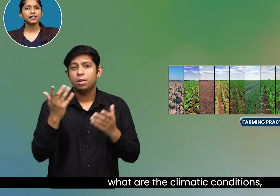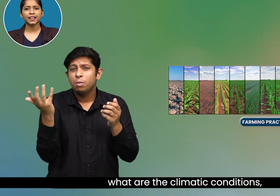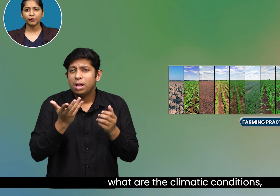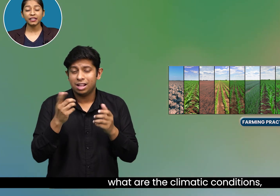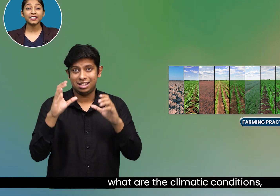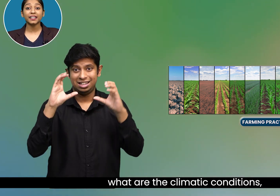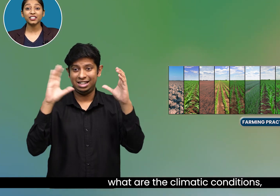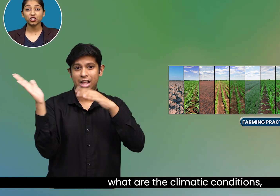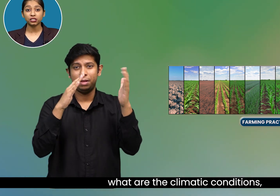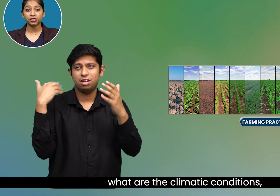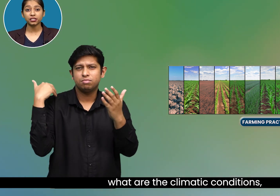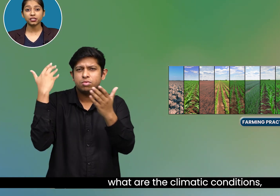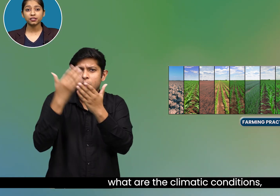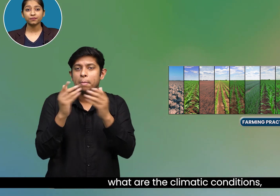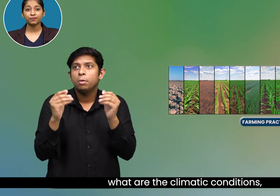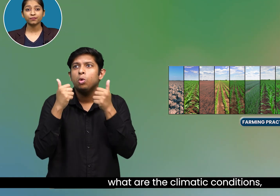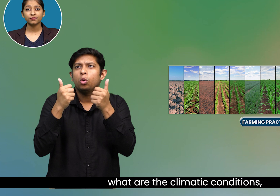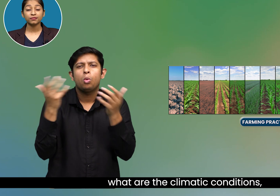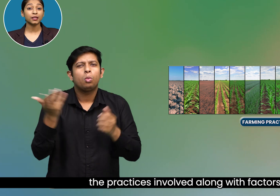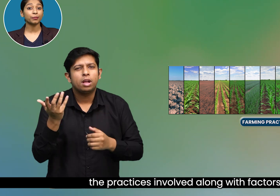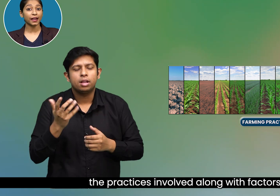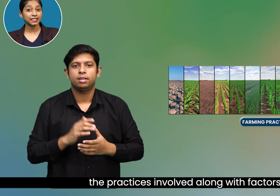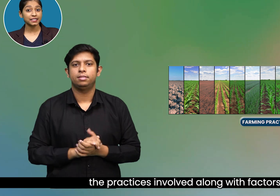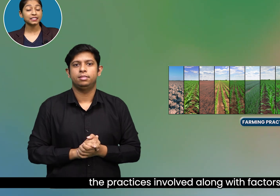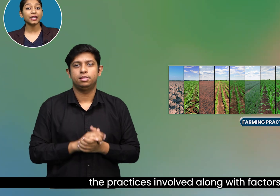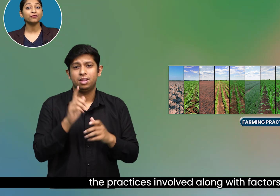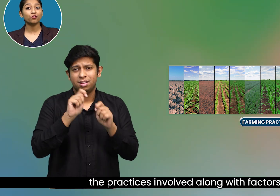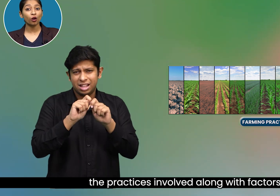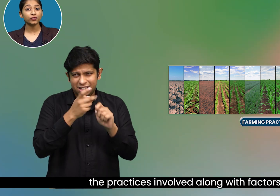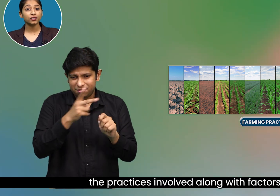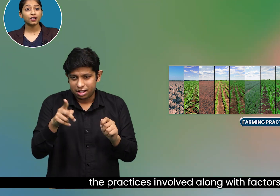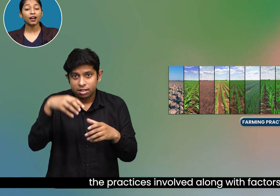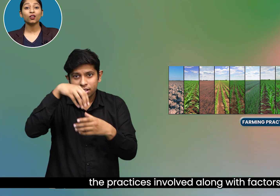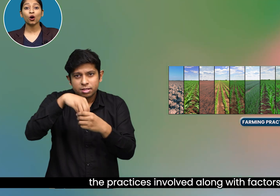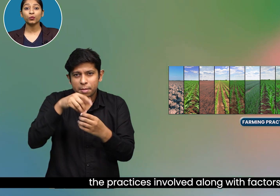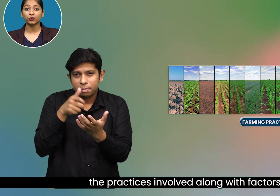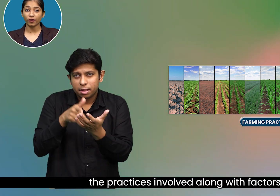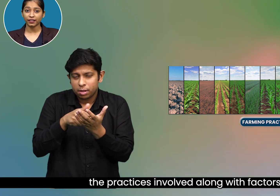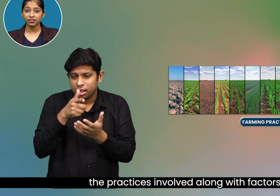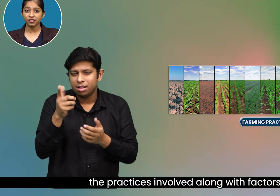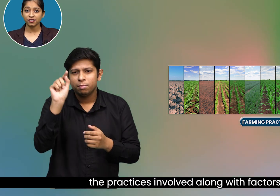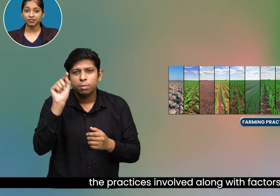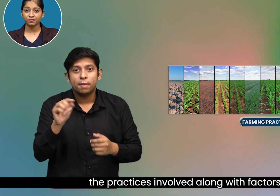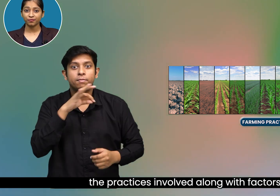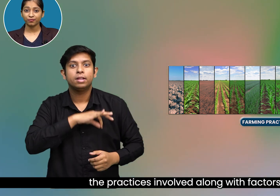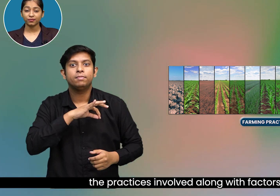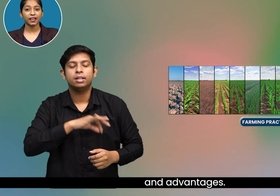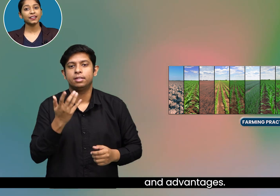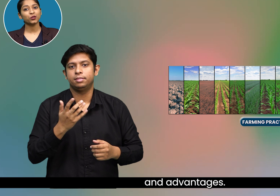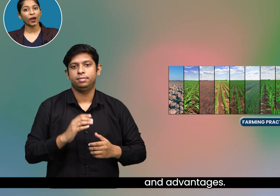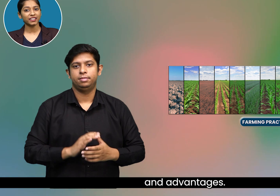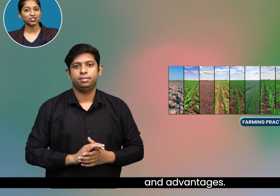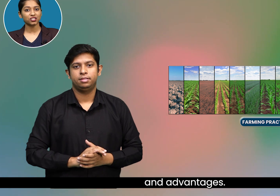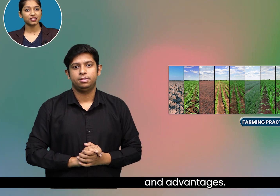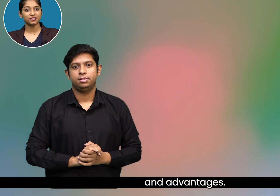What are the climatic conditions? The practices involved along with factors